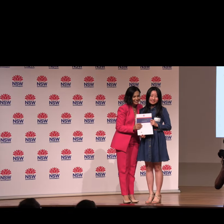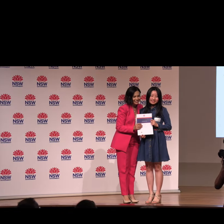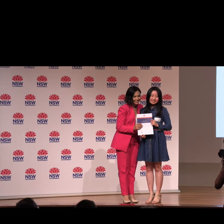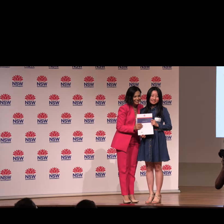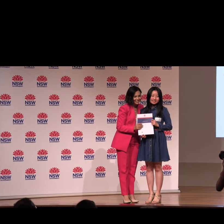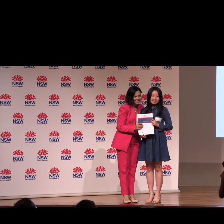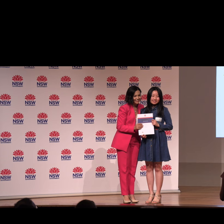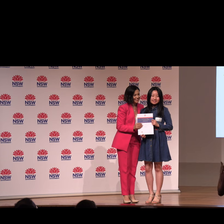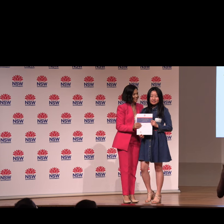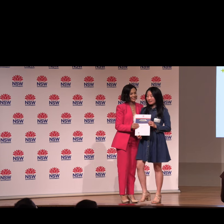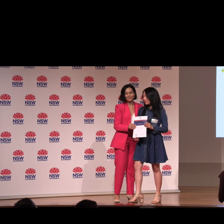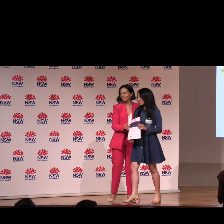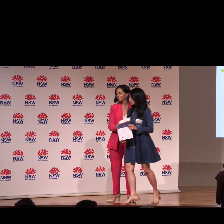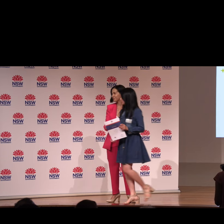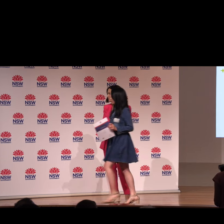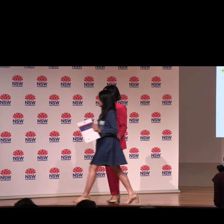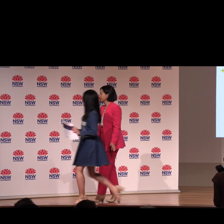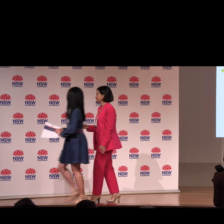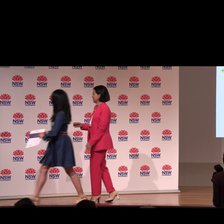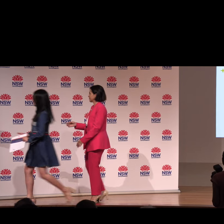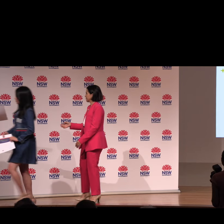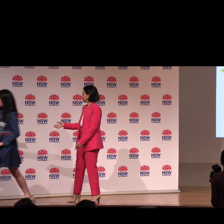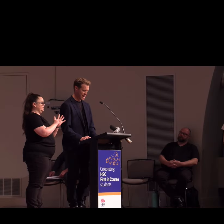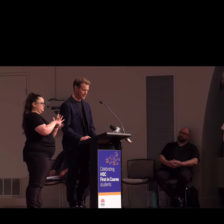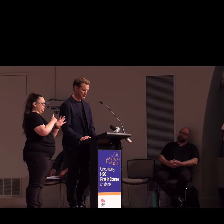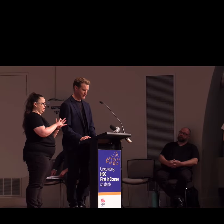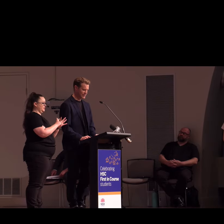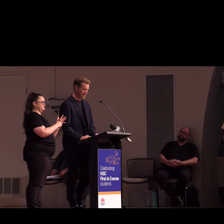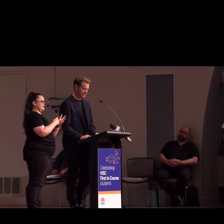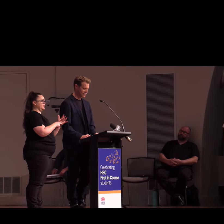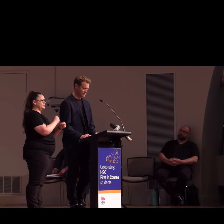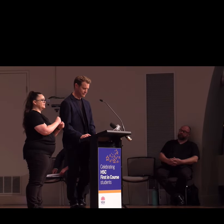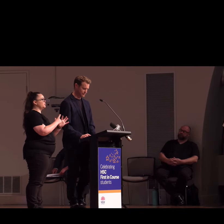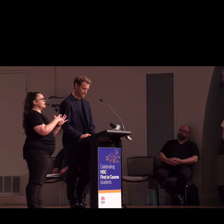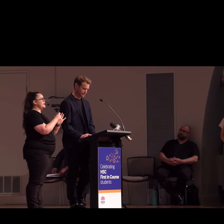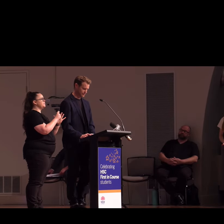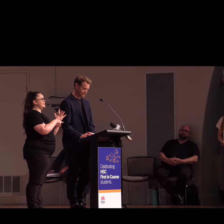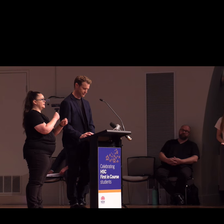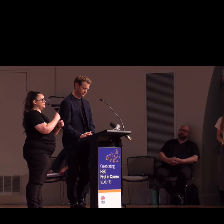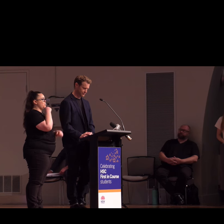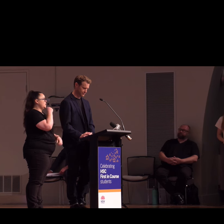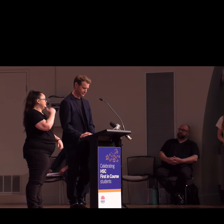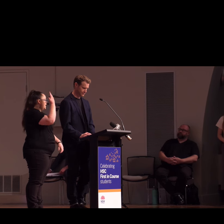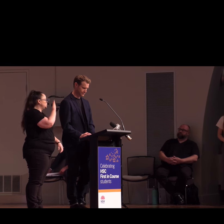In Japanese Extension, Binya Tang, Epping Boys High School.